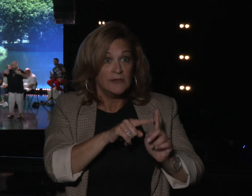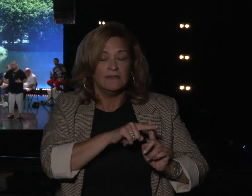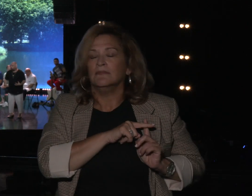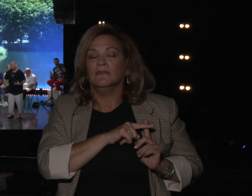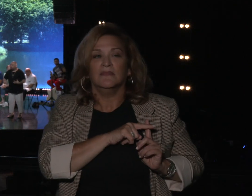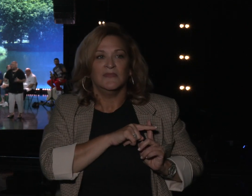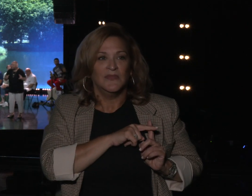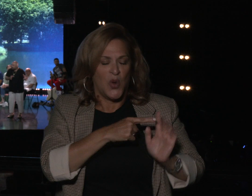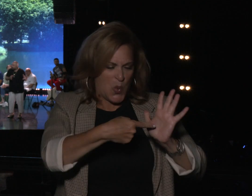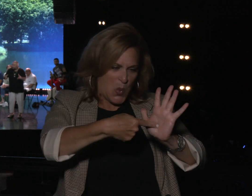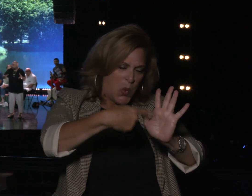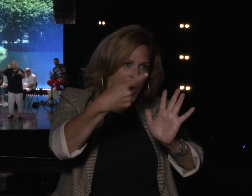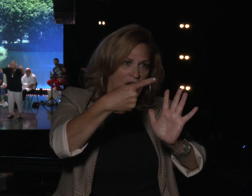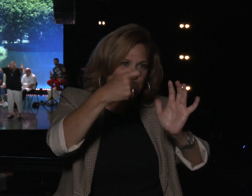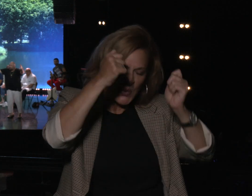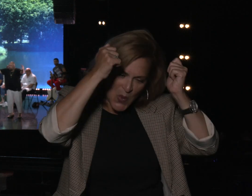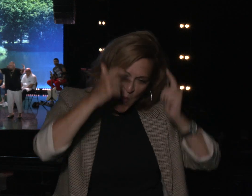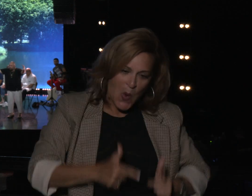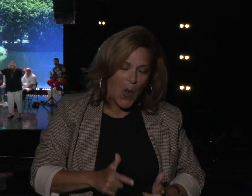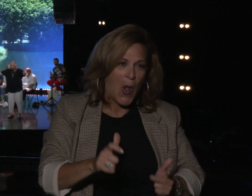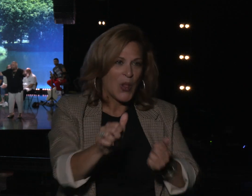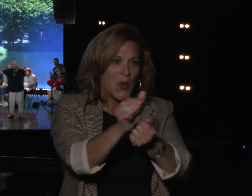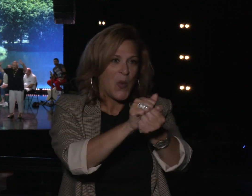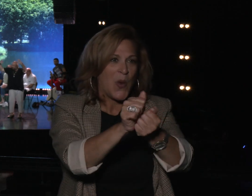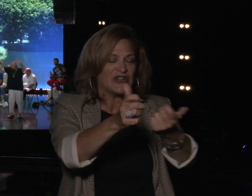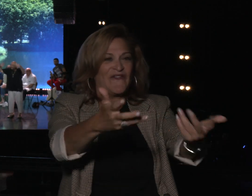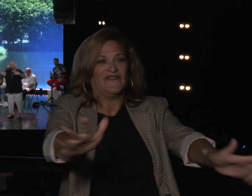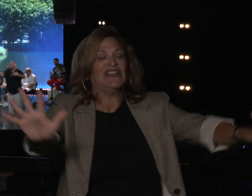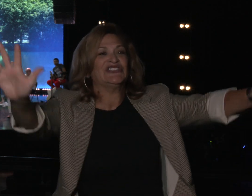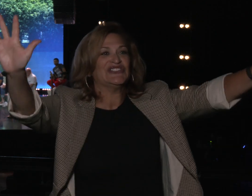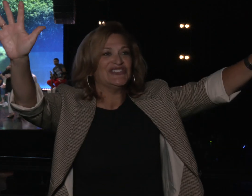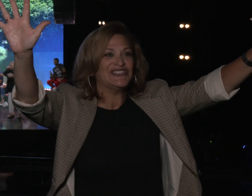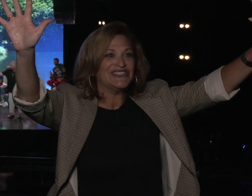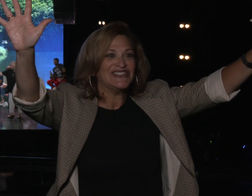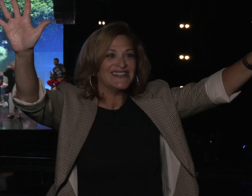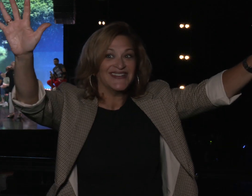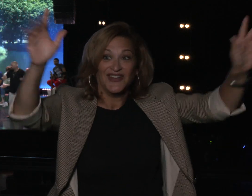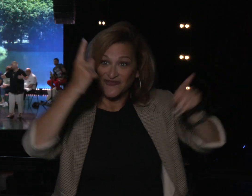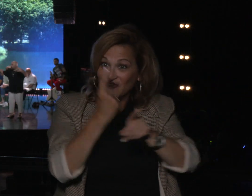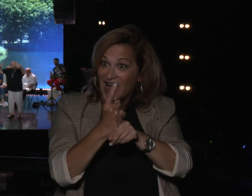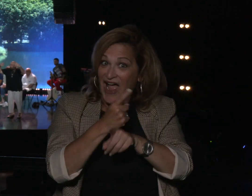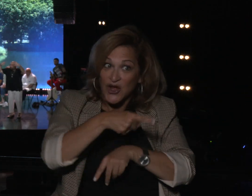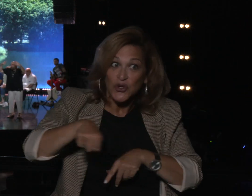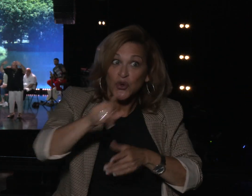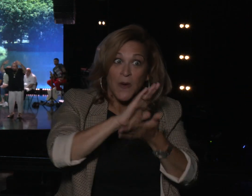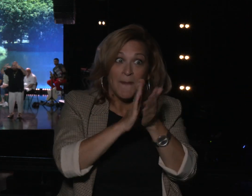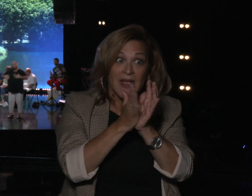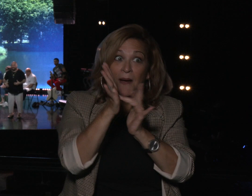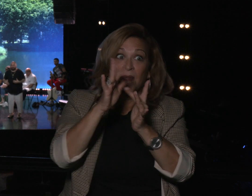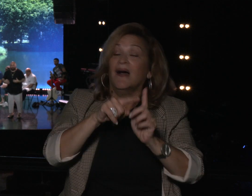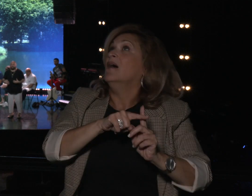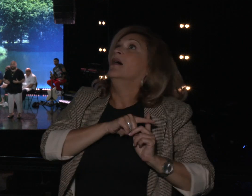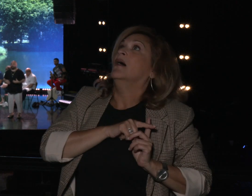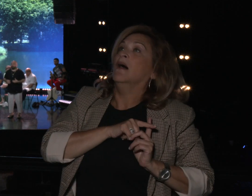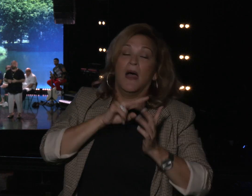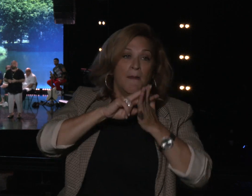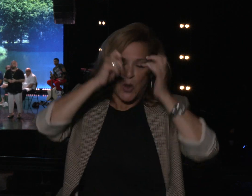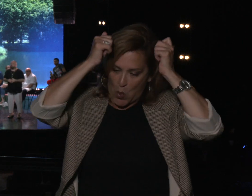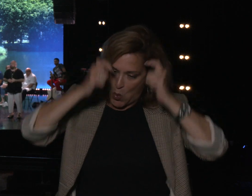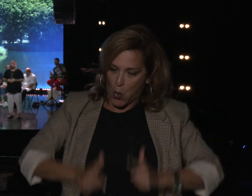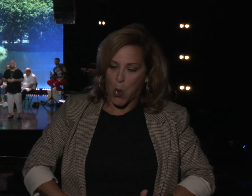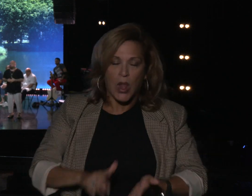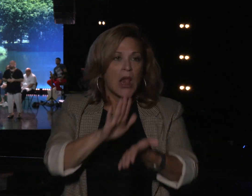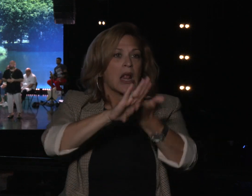you had a whole bath. Like what Jesus was about to do on the cross. Like we got saved. All of us, we get saved. We've been bathed fully.